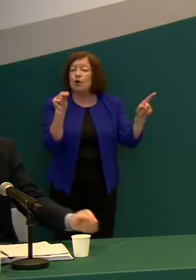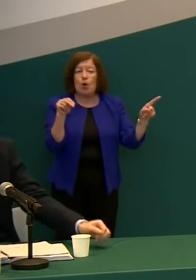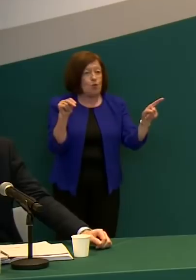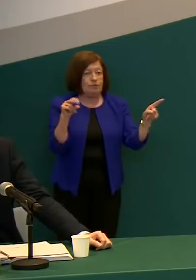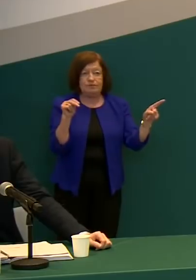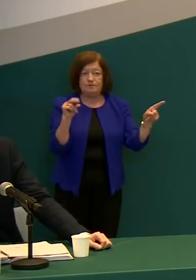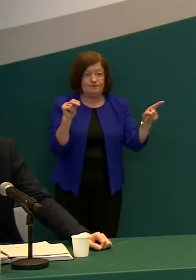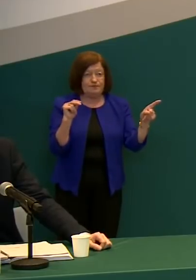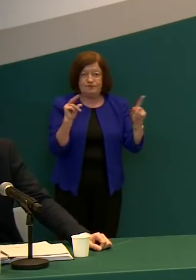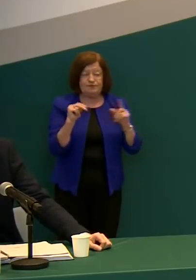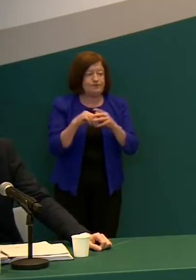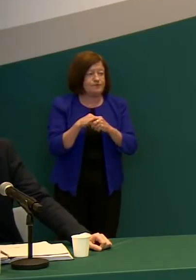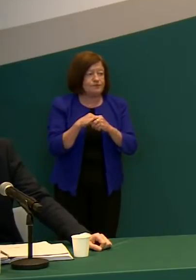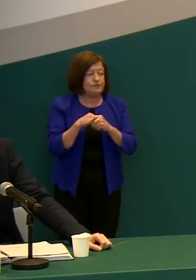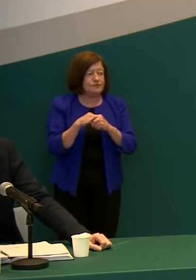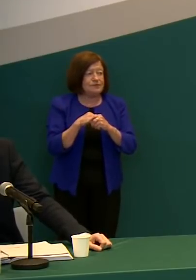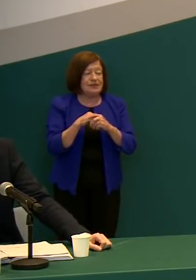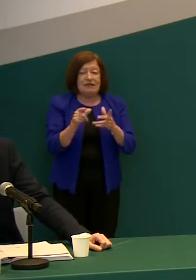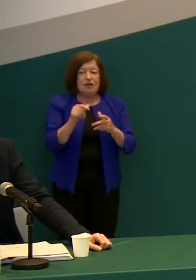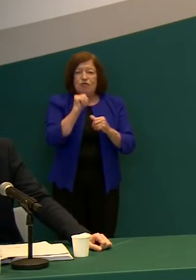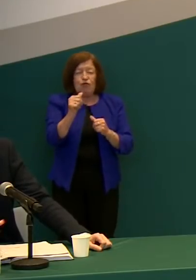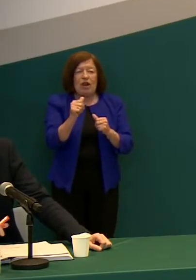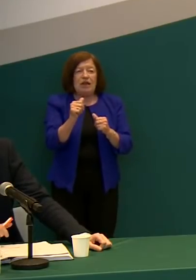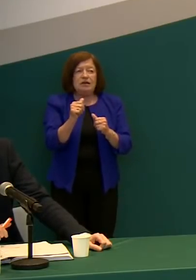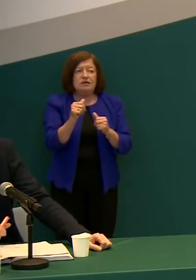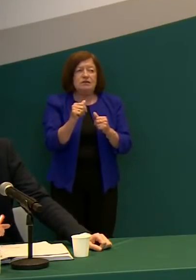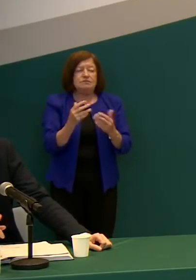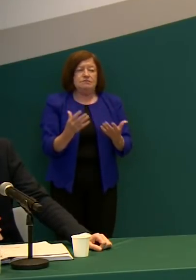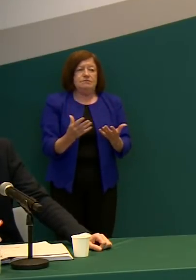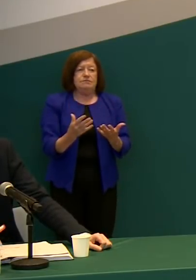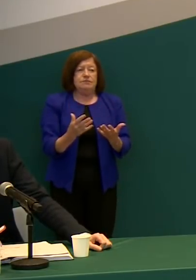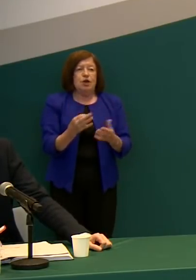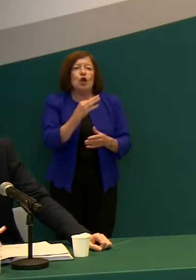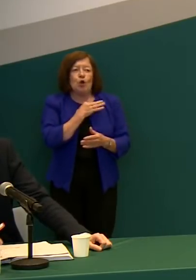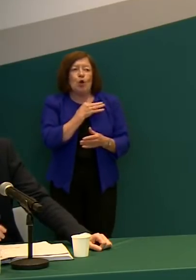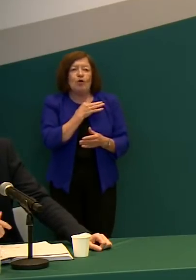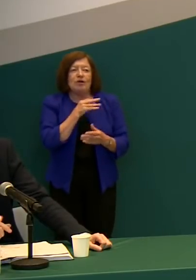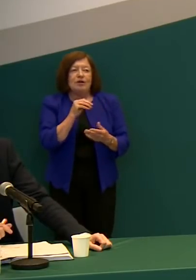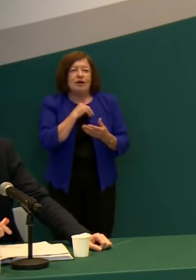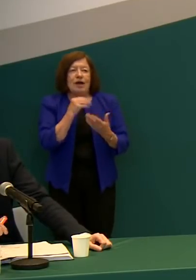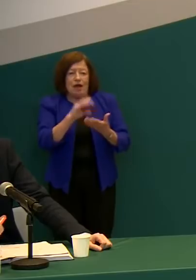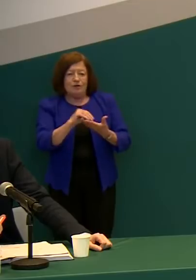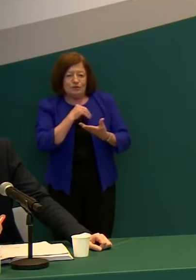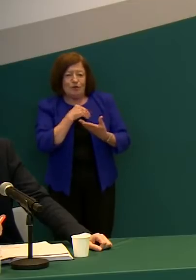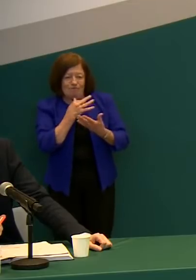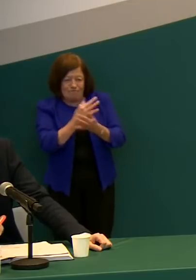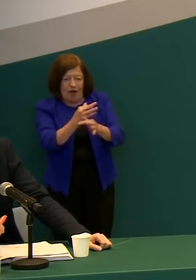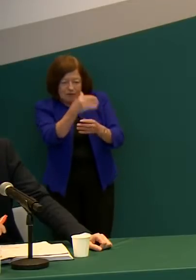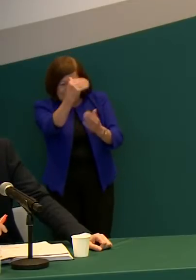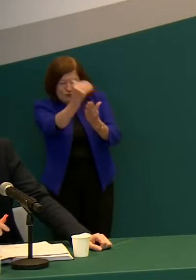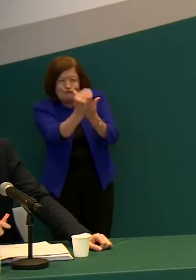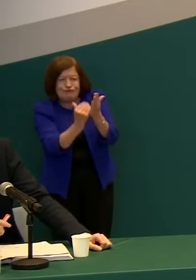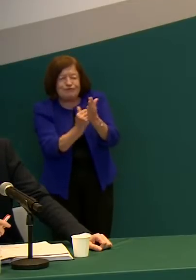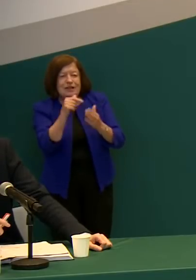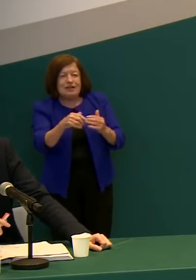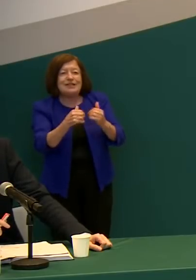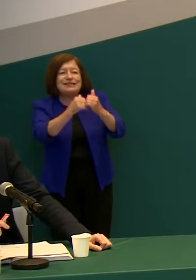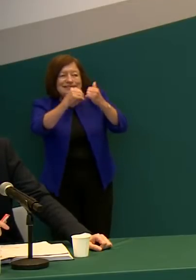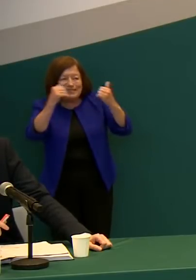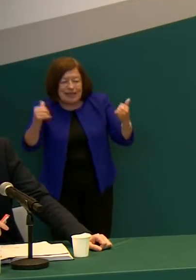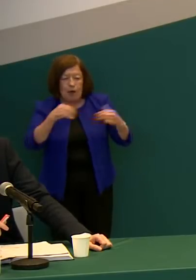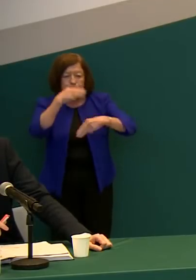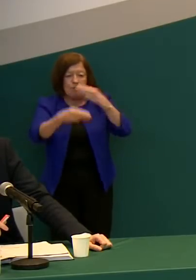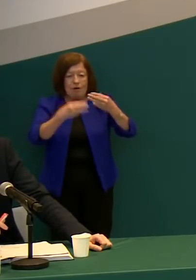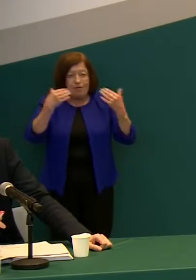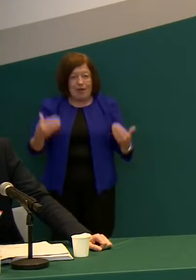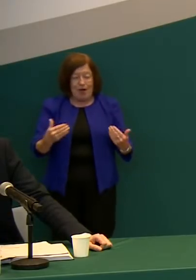No, it wouldn't really be a good way to model that. There's a separate process going on